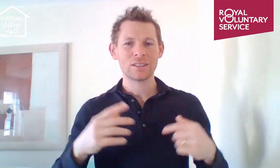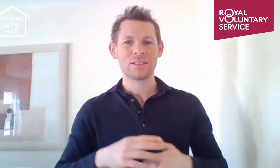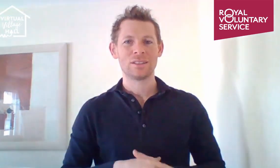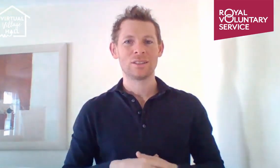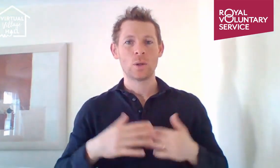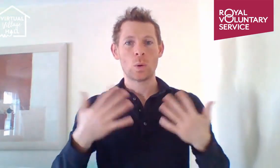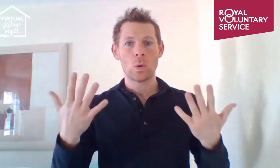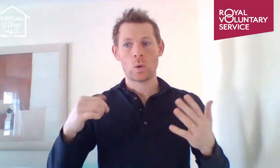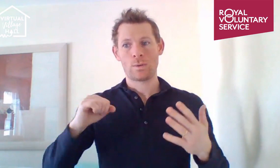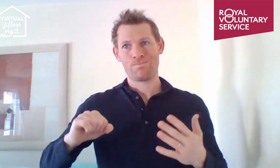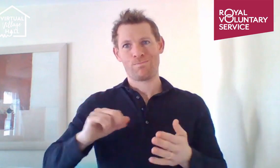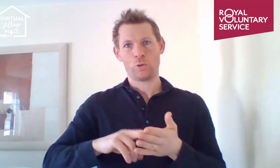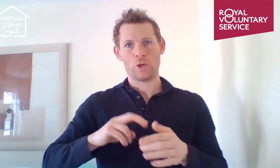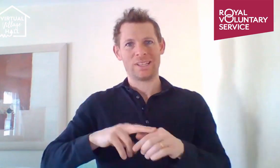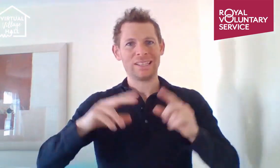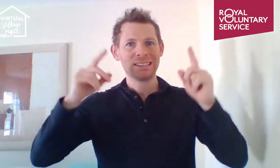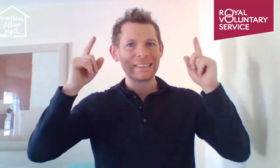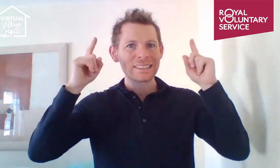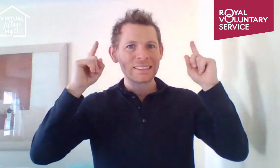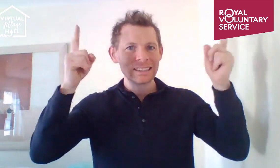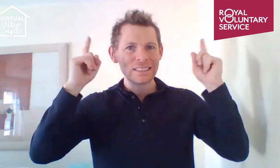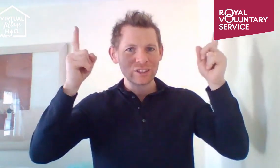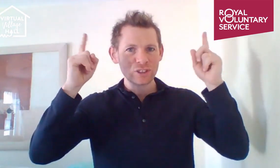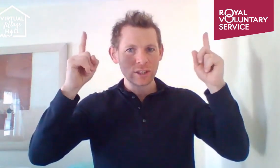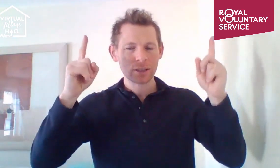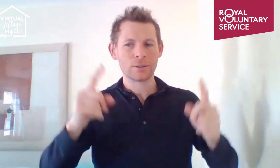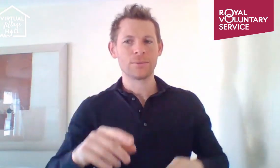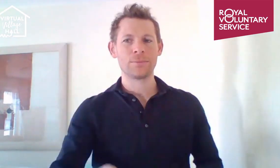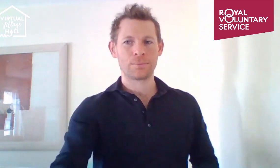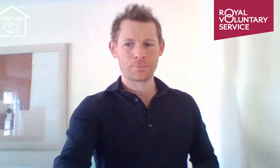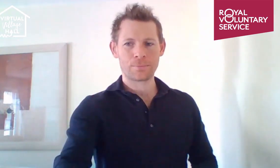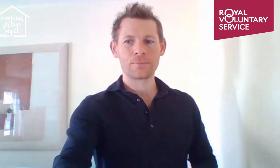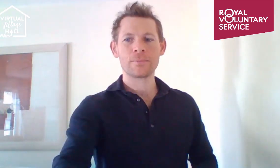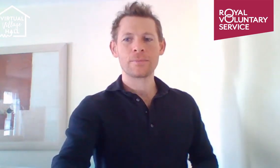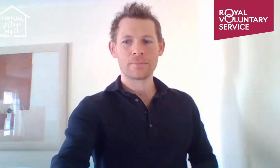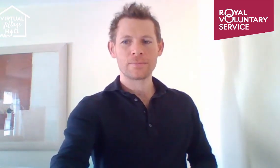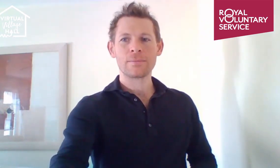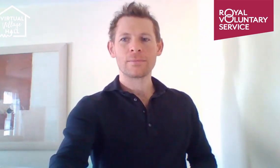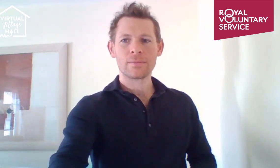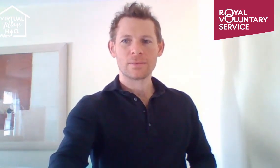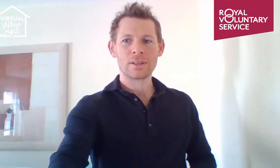teacher. Or here in Northern Ireland, we sign teacher.